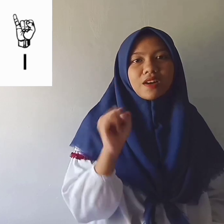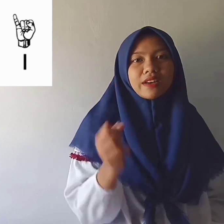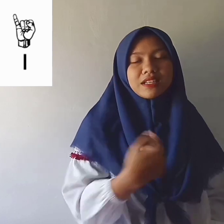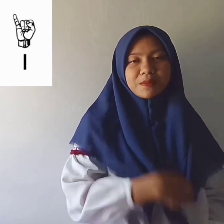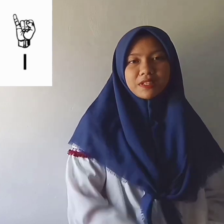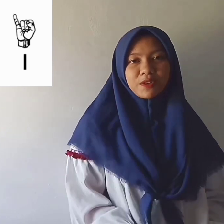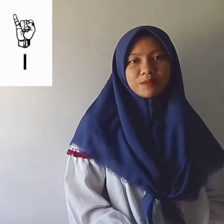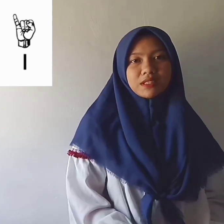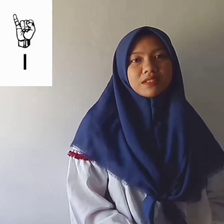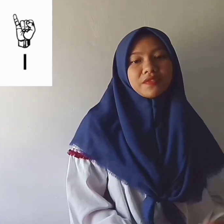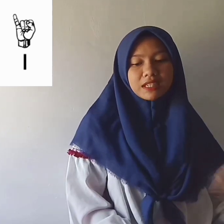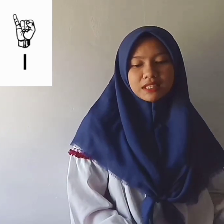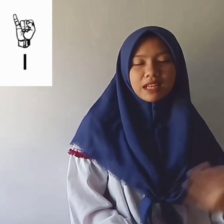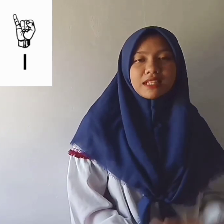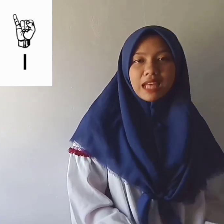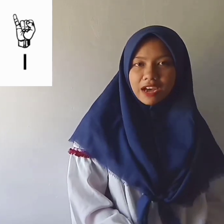Okay, let's repeat from the first, that is F,